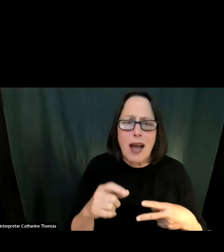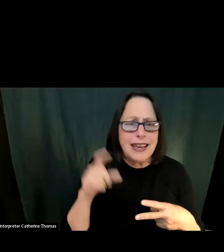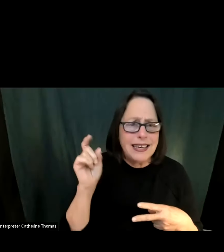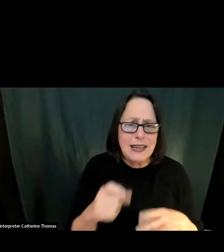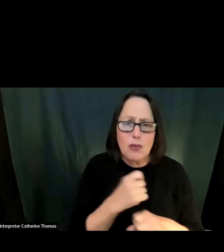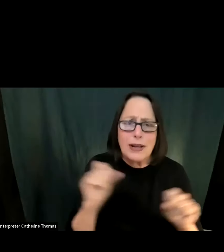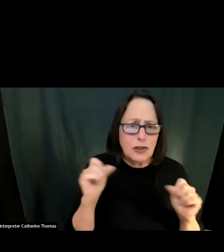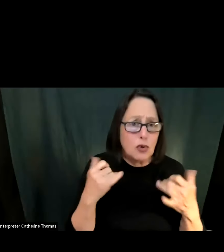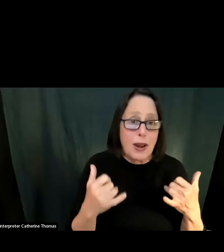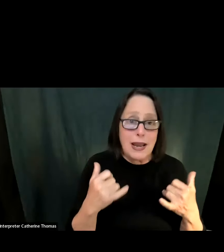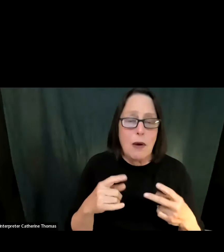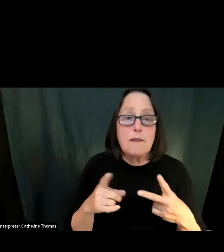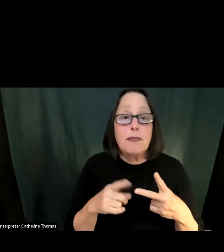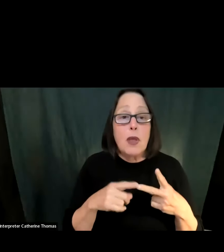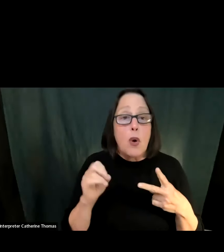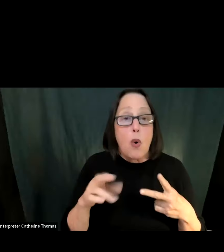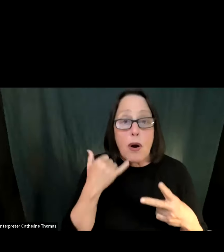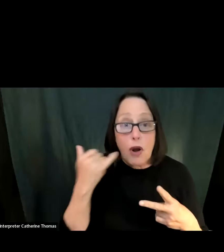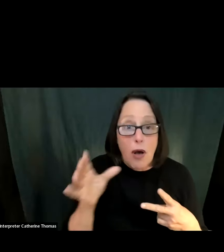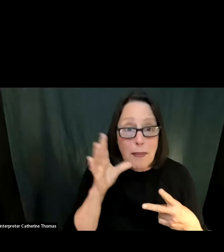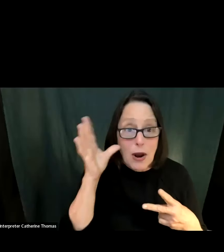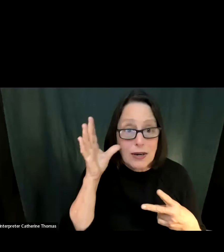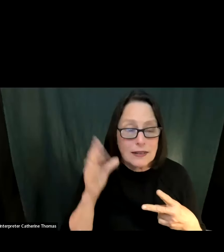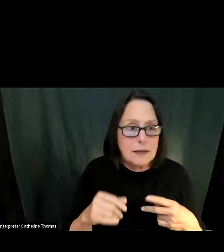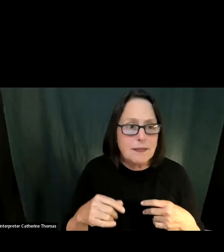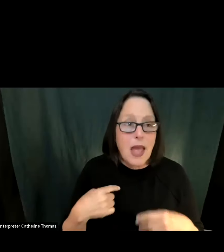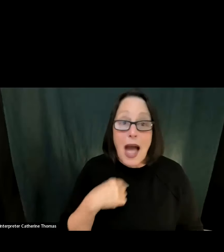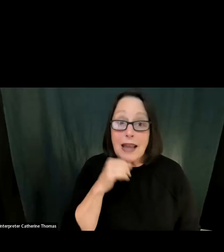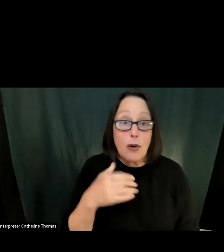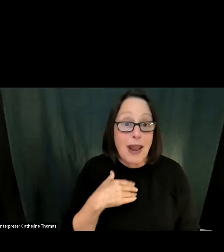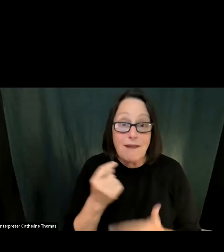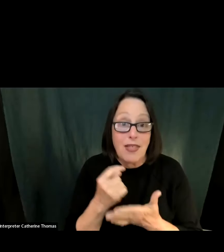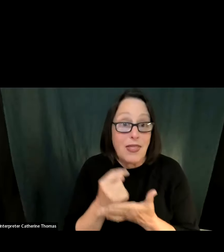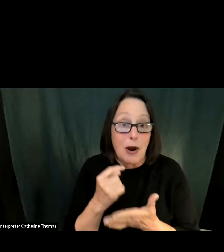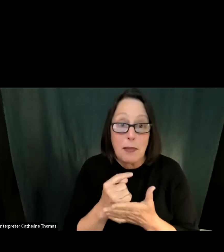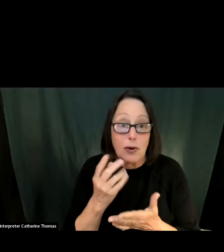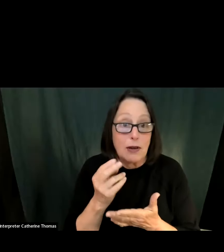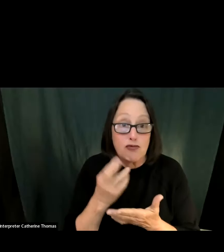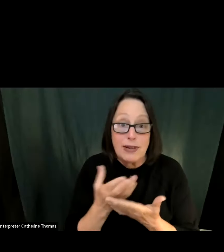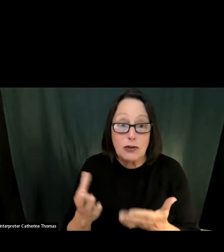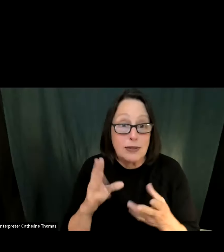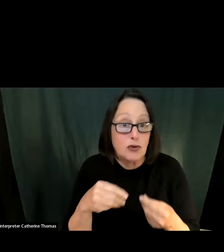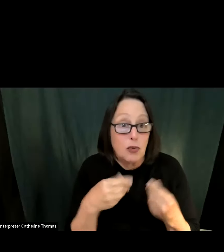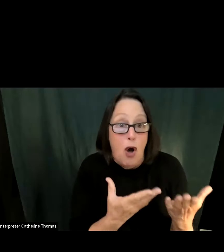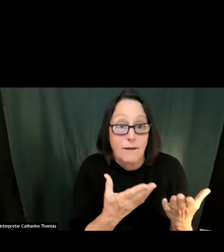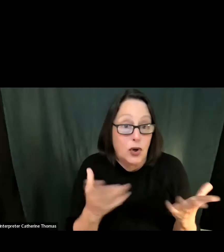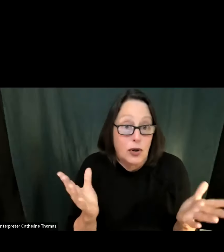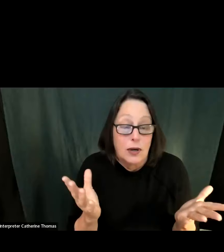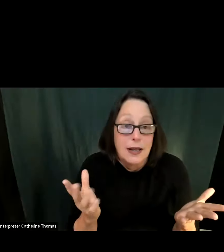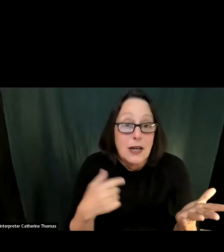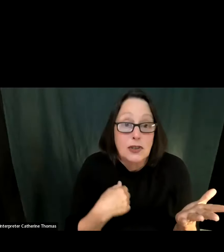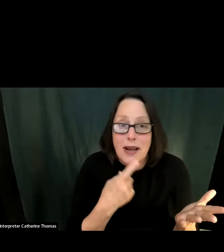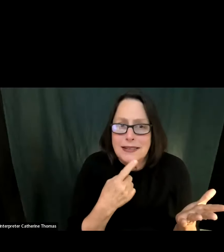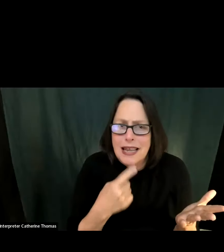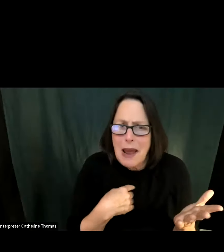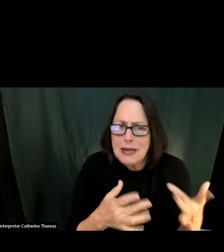risk, or call her parents. I don't have a therapeutic resource to offer to her. So I said to her, I'm concerned